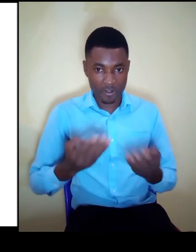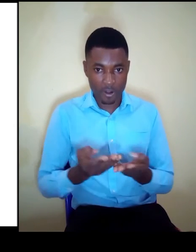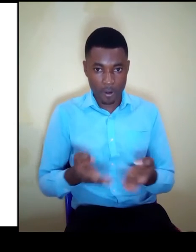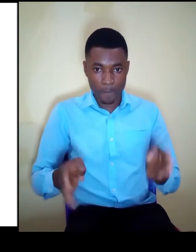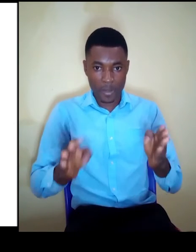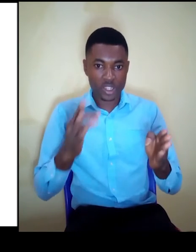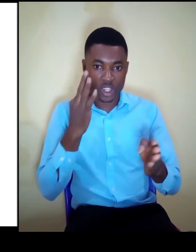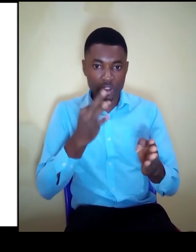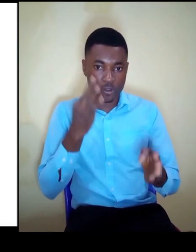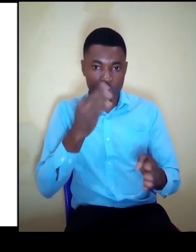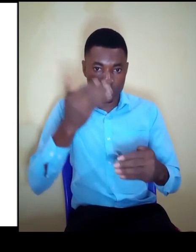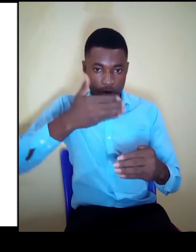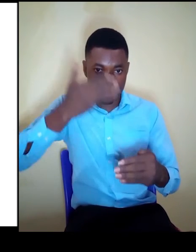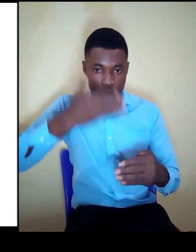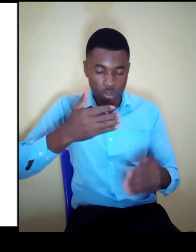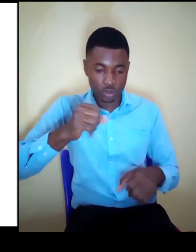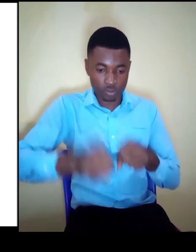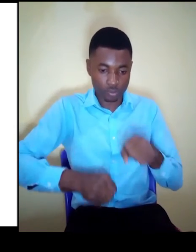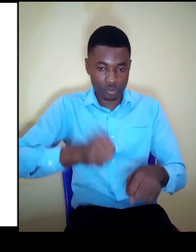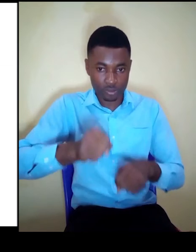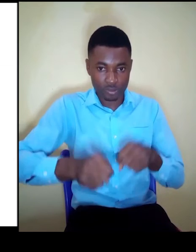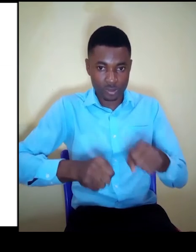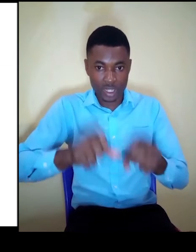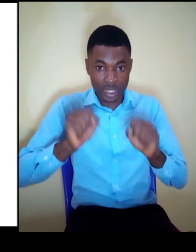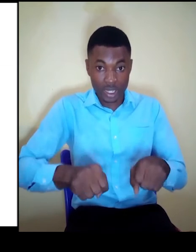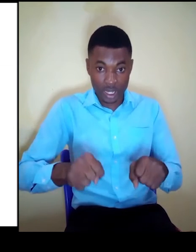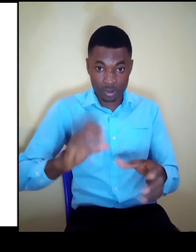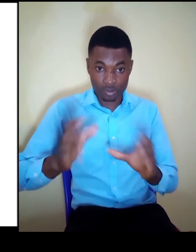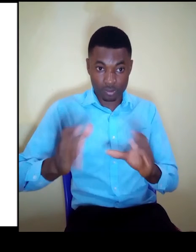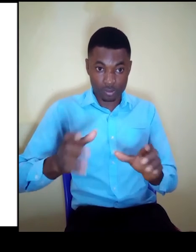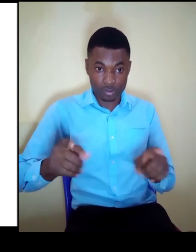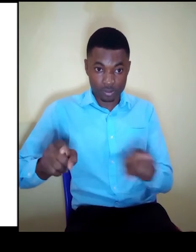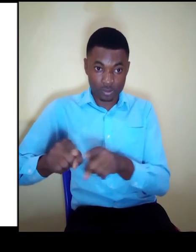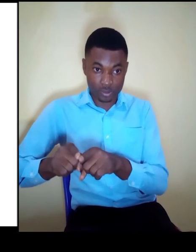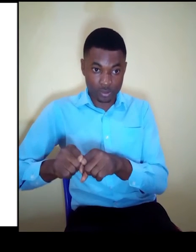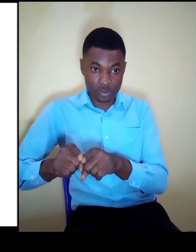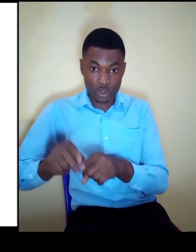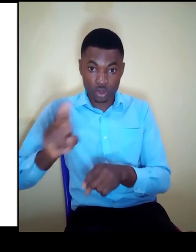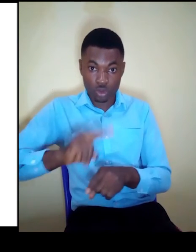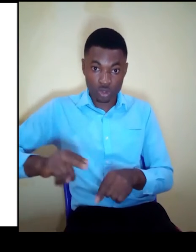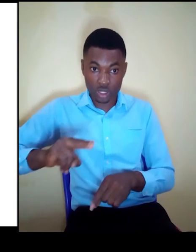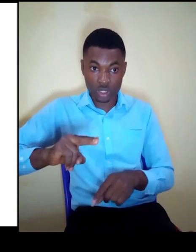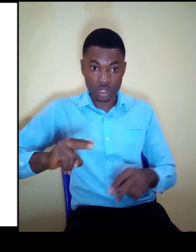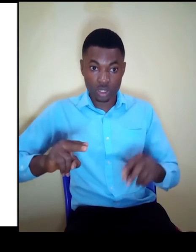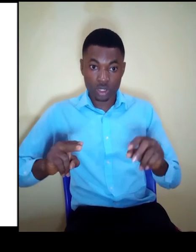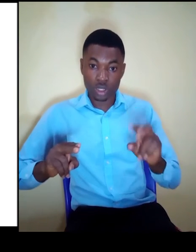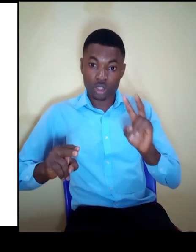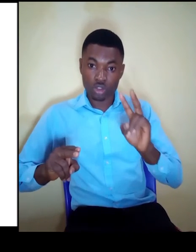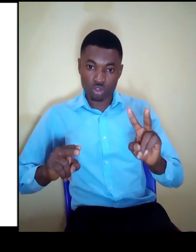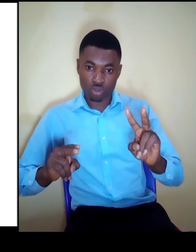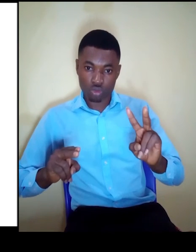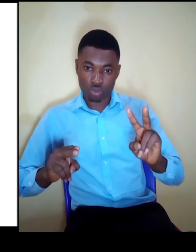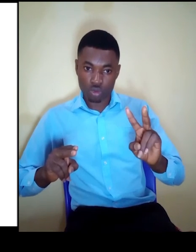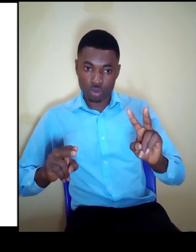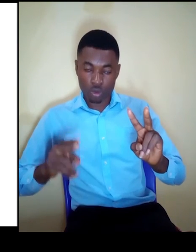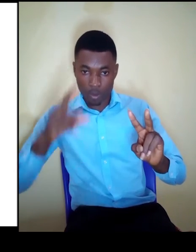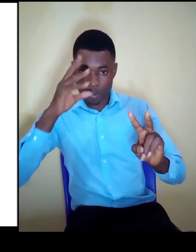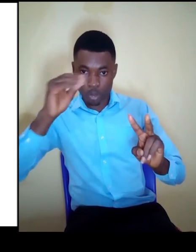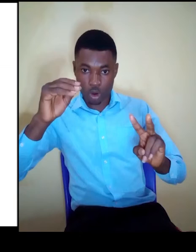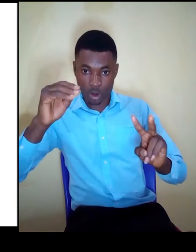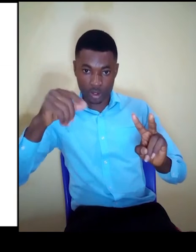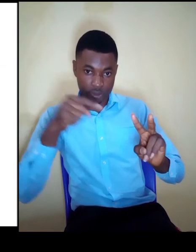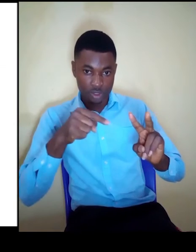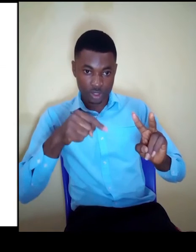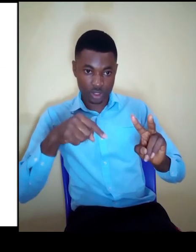be simultaneously represented as using the two-legged entity classifier depicting the boy on the bicycle and